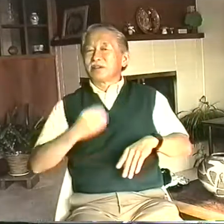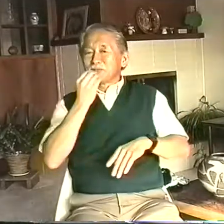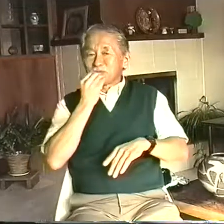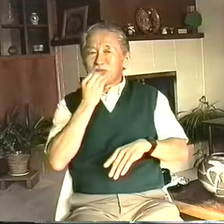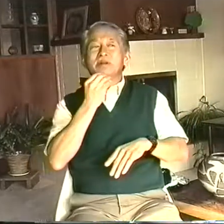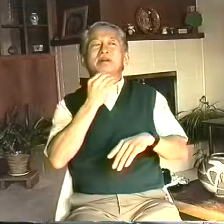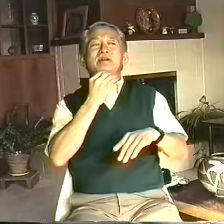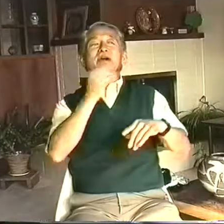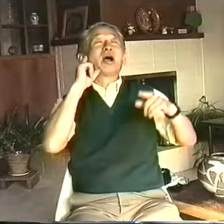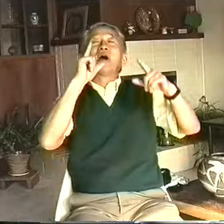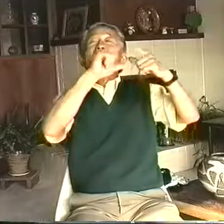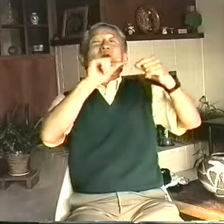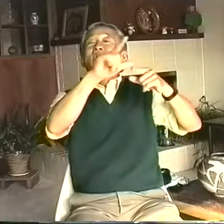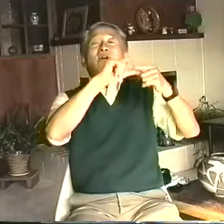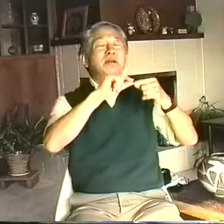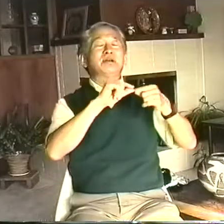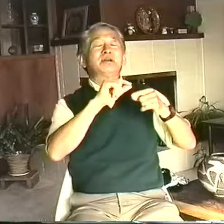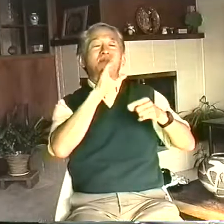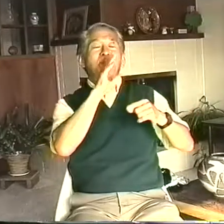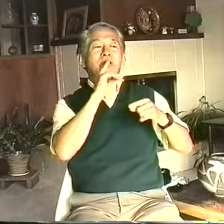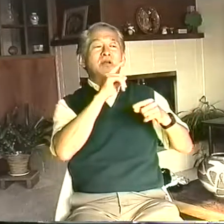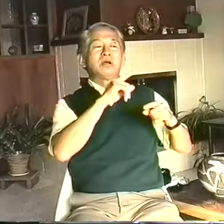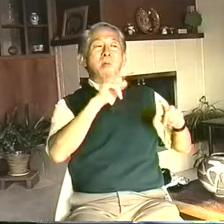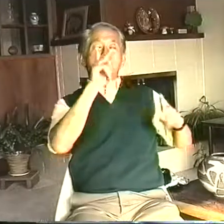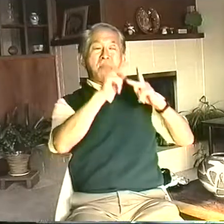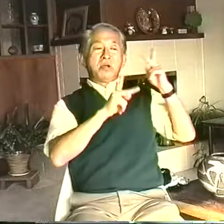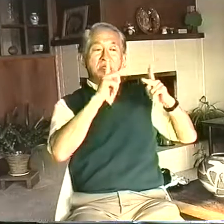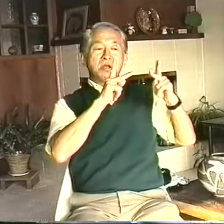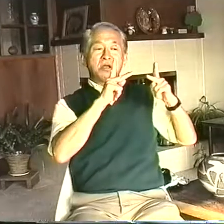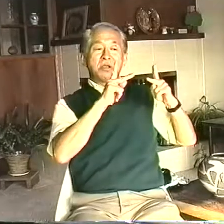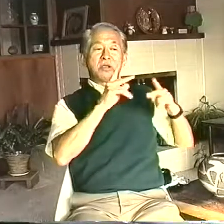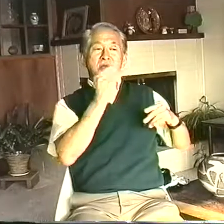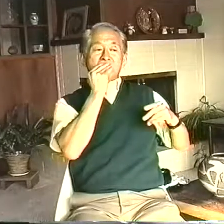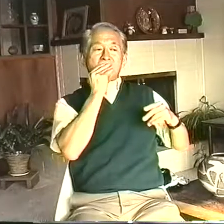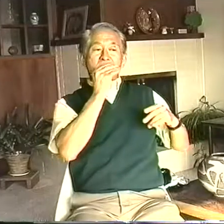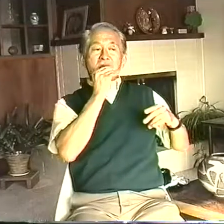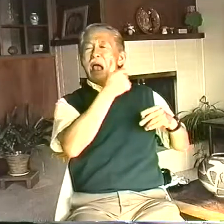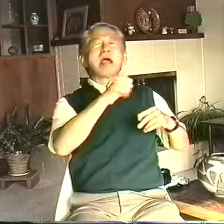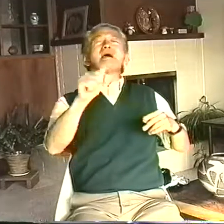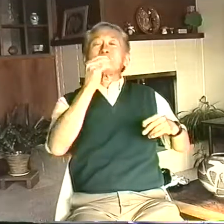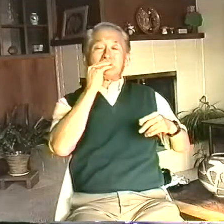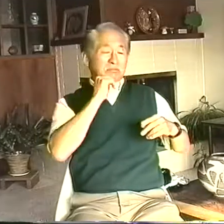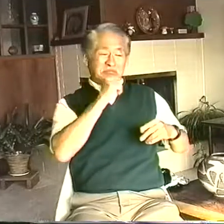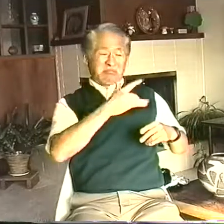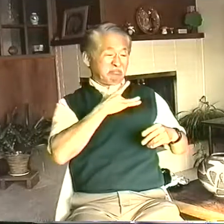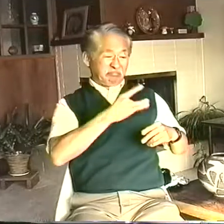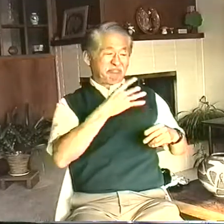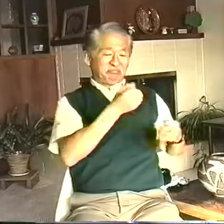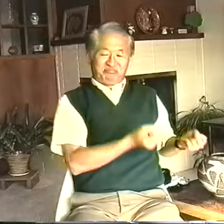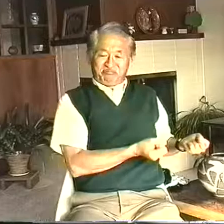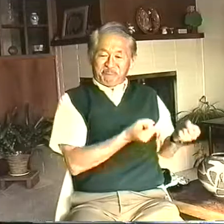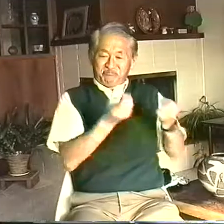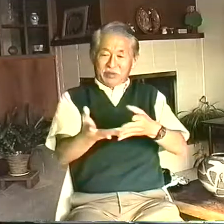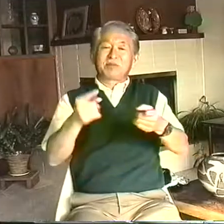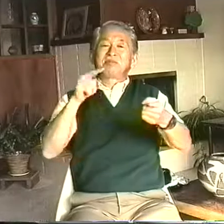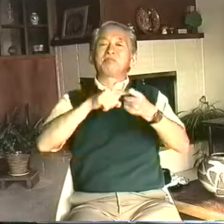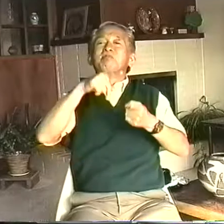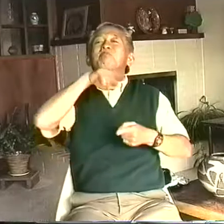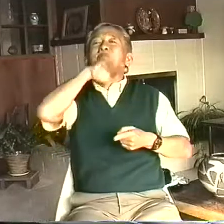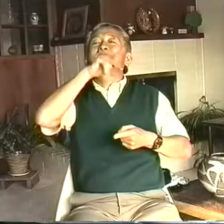was a negative reaction to Chinese food. There was a misconception that if people did not like